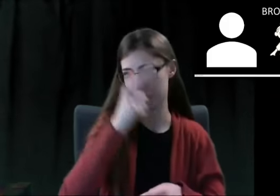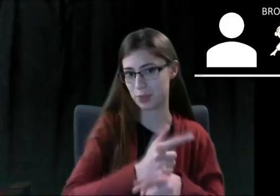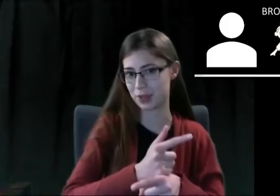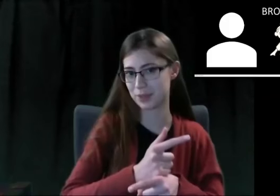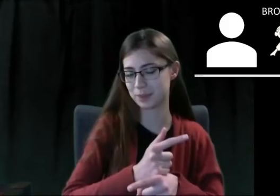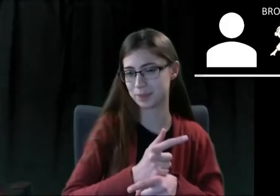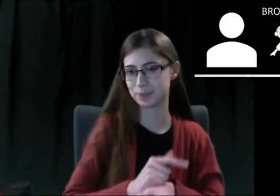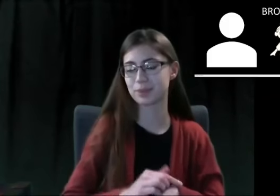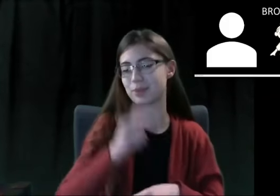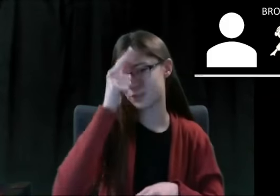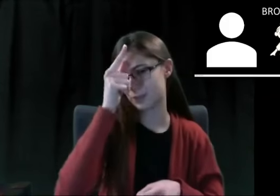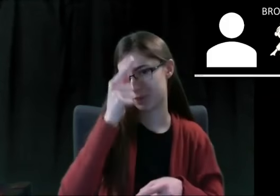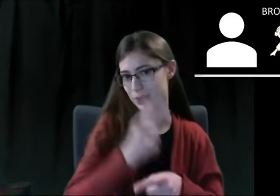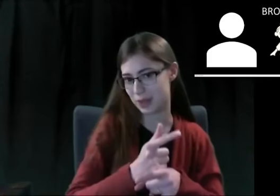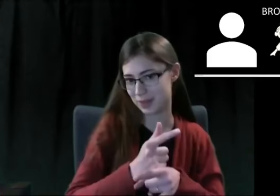Brother. Brother.